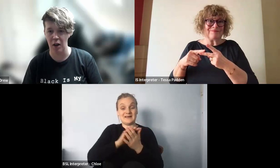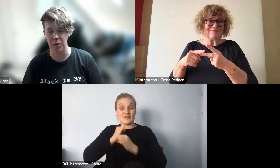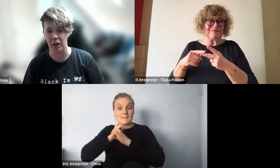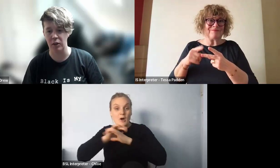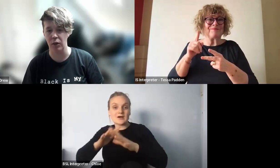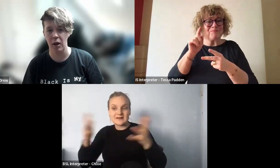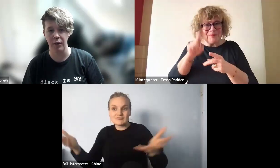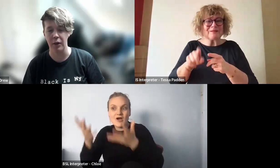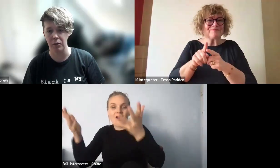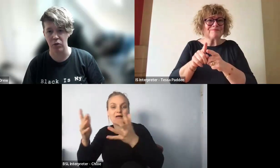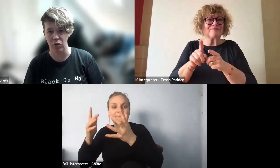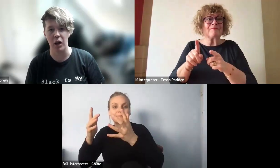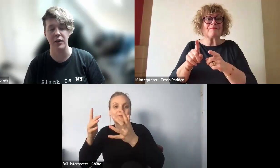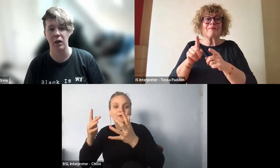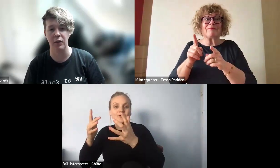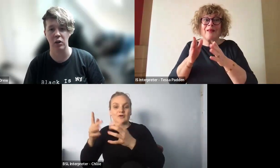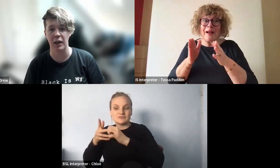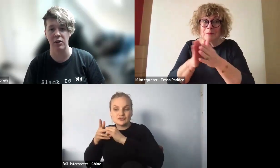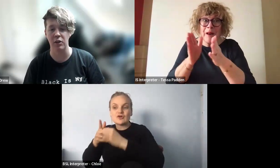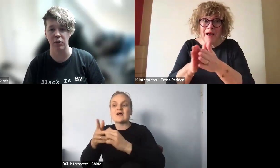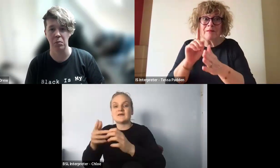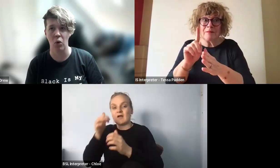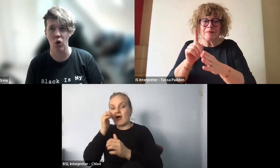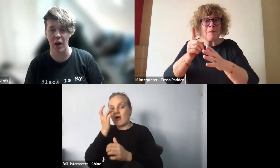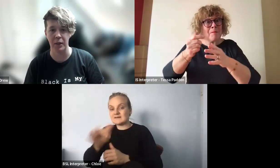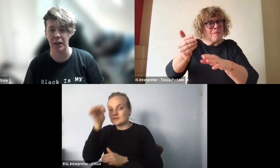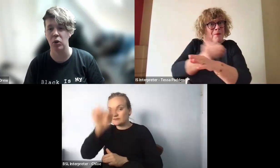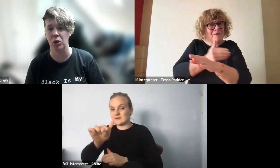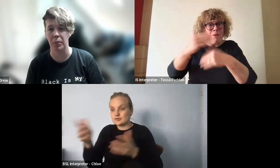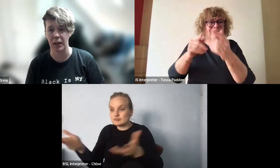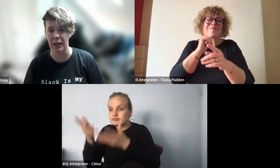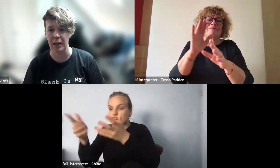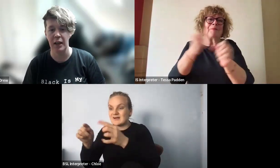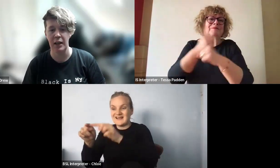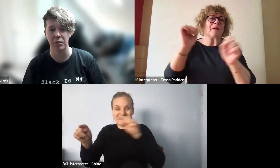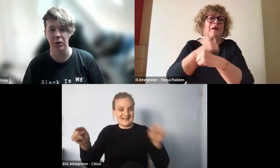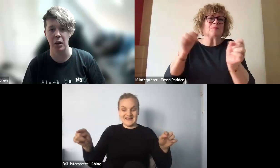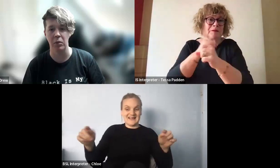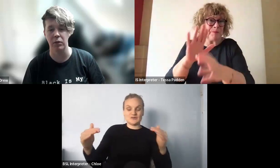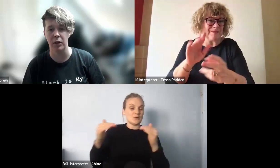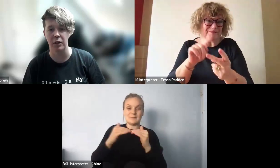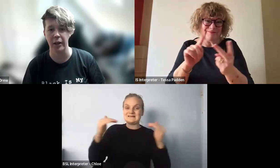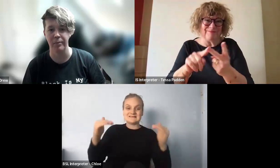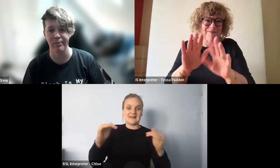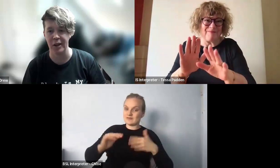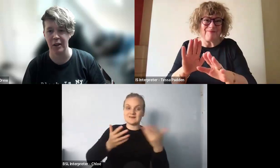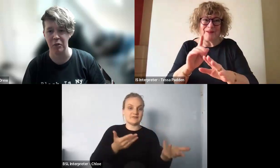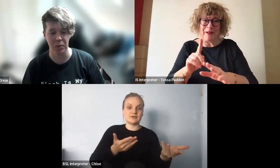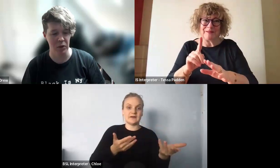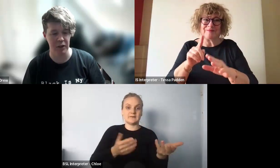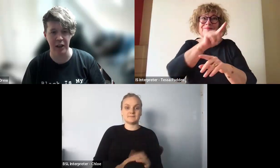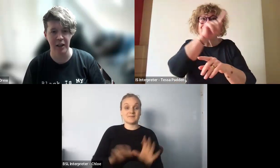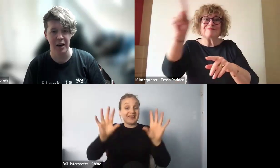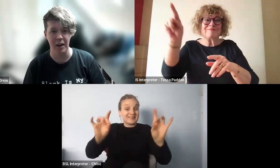and the hype cycle that is driving artificial intelligence more rapidly and more completely into modern armed conflict today. And I'll